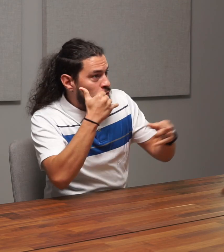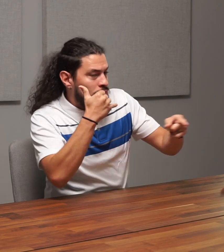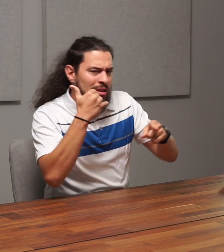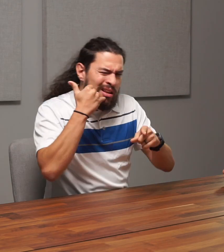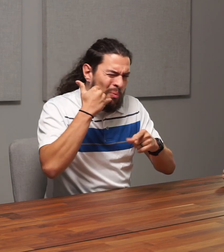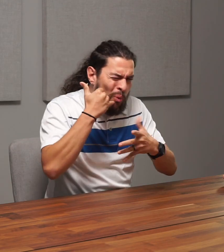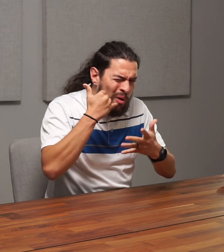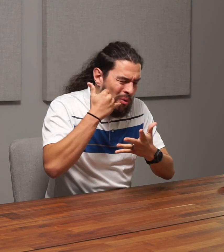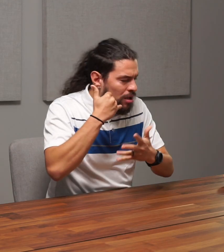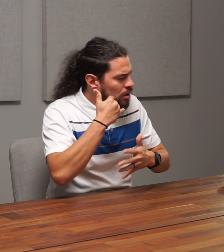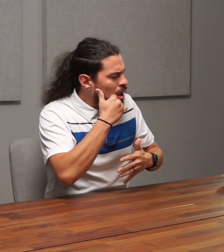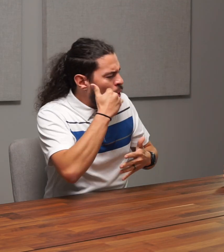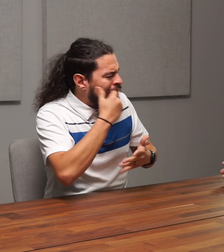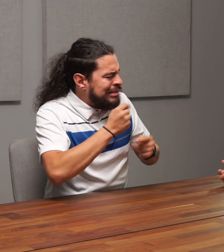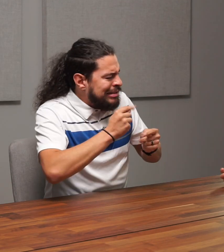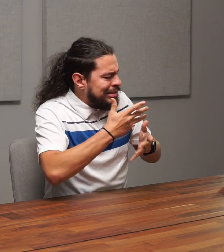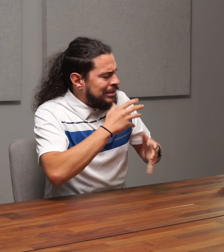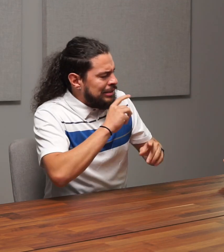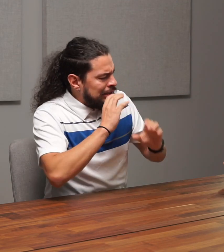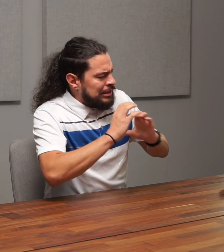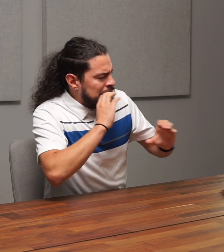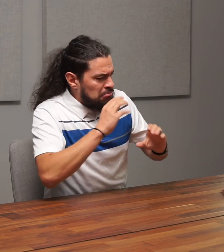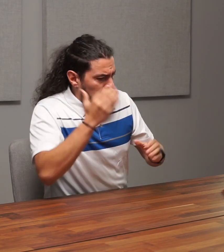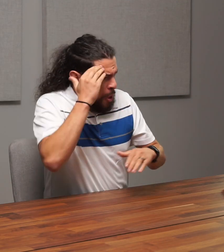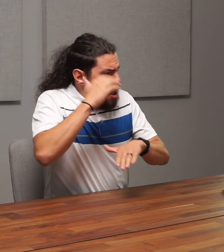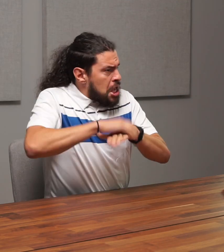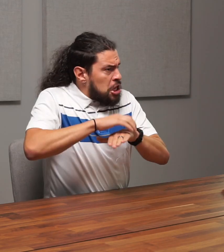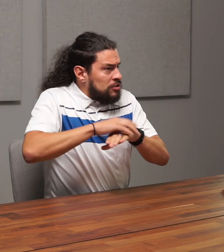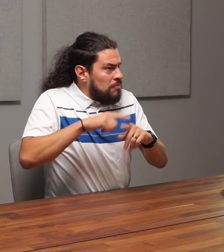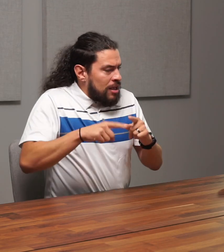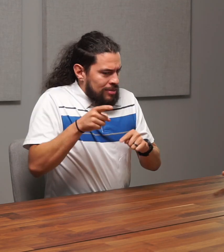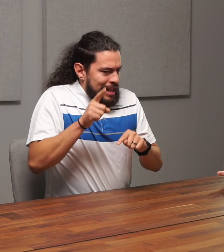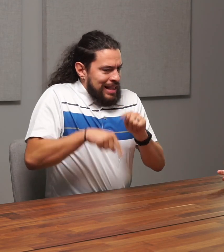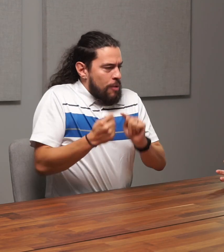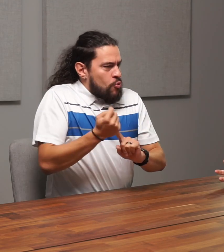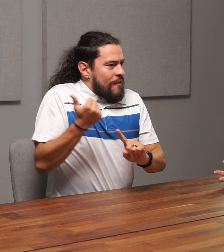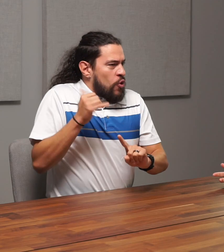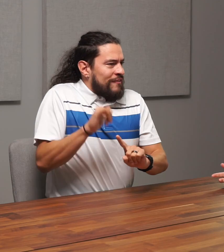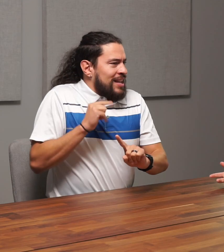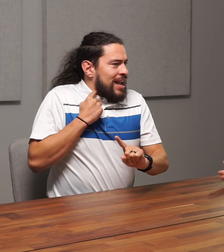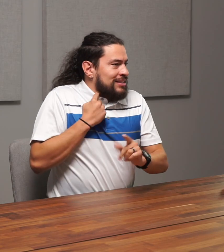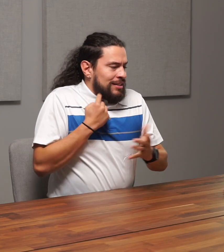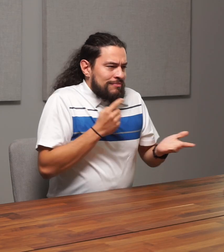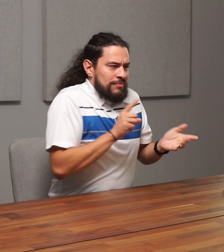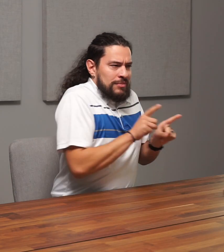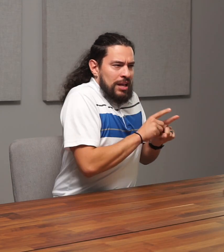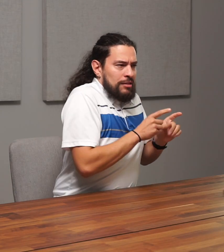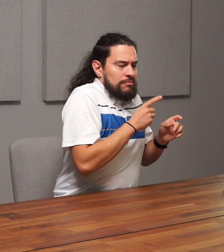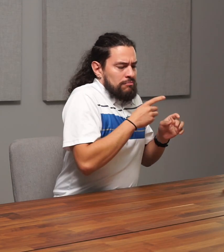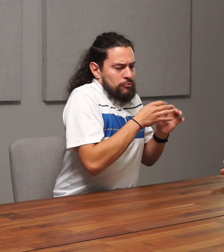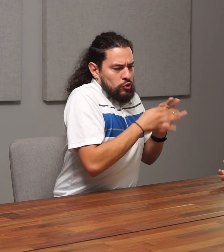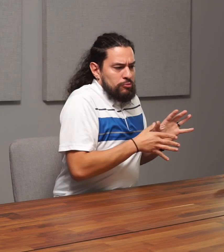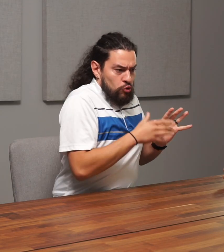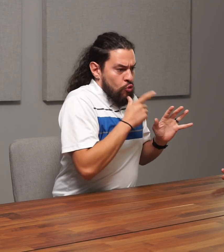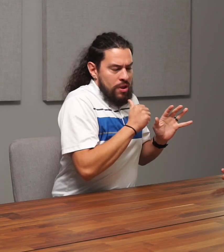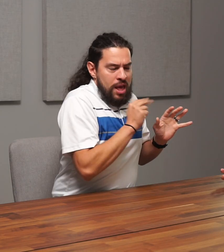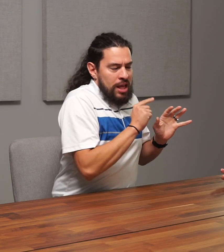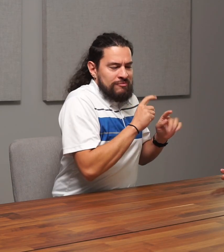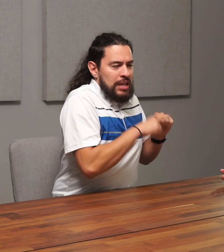America they have an accent you know the parallel that I was trying to give you about calling Verizon etc etc so the accent is this the same